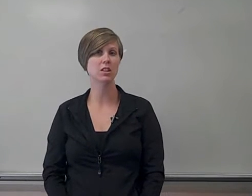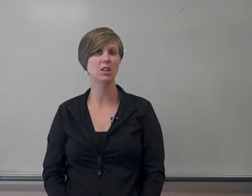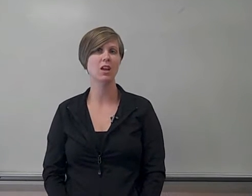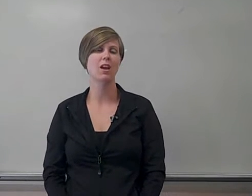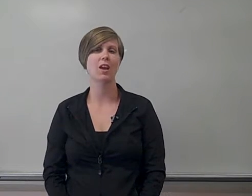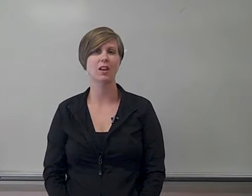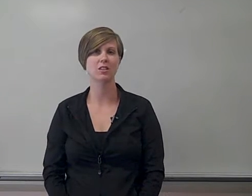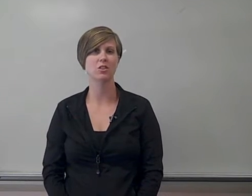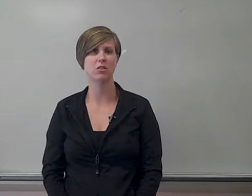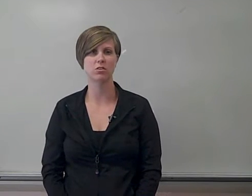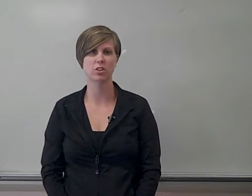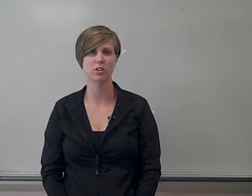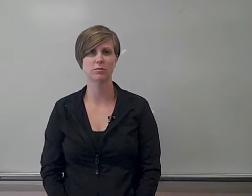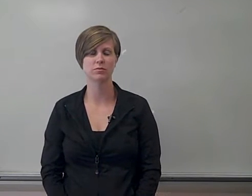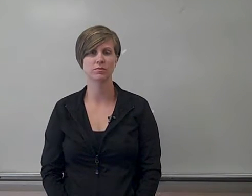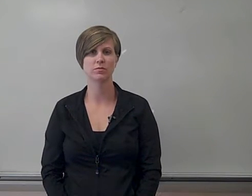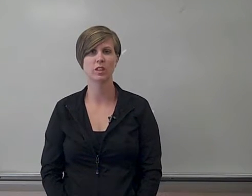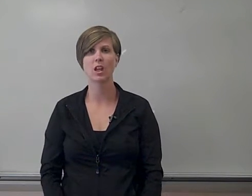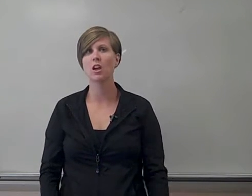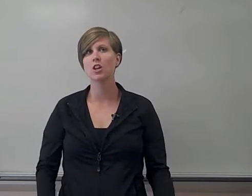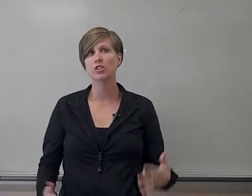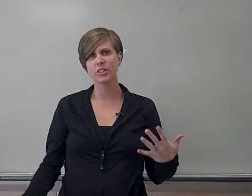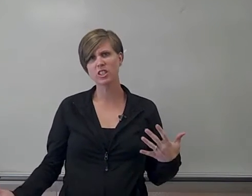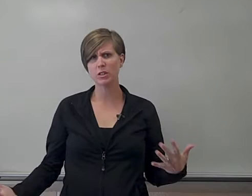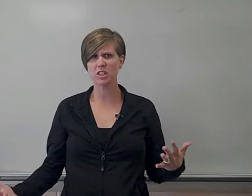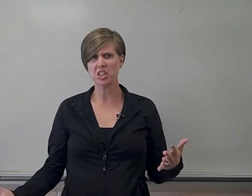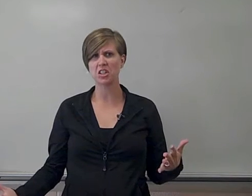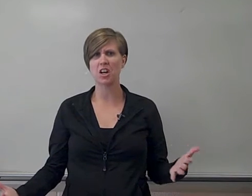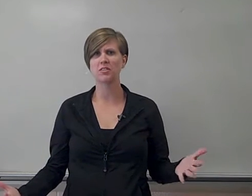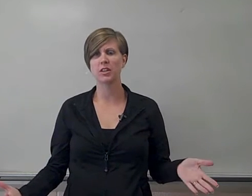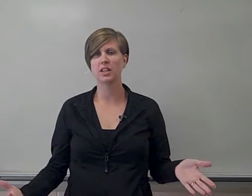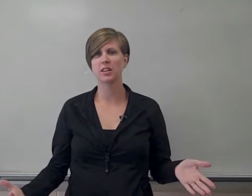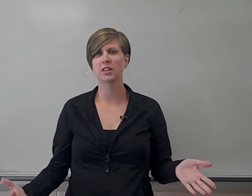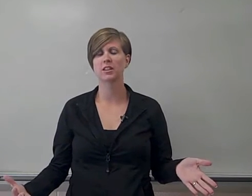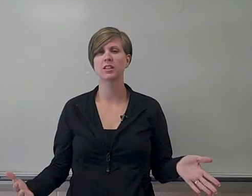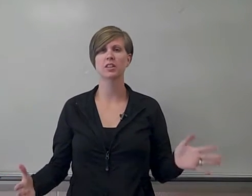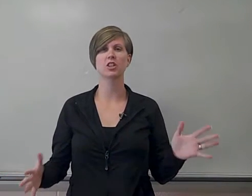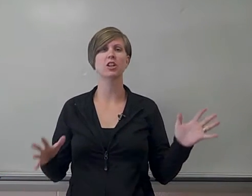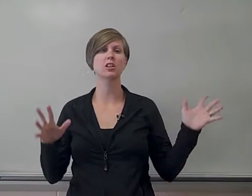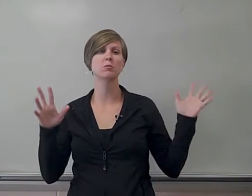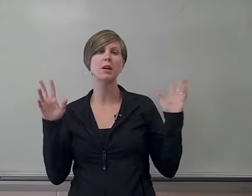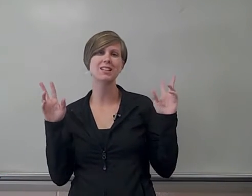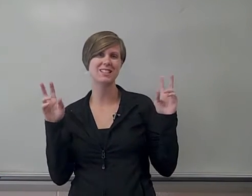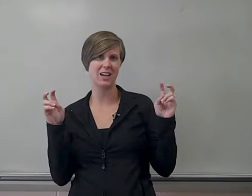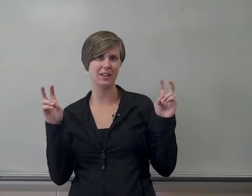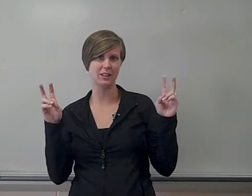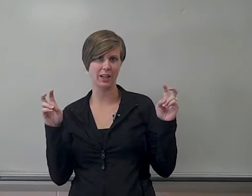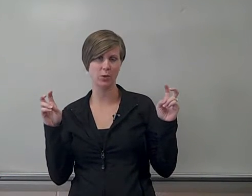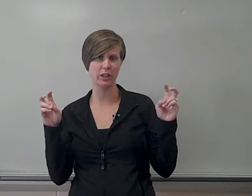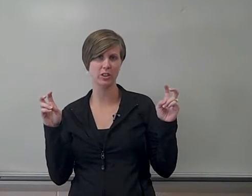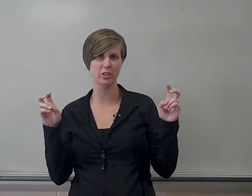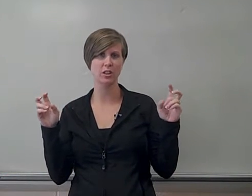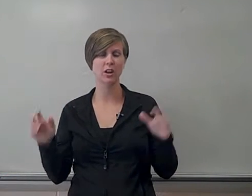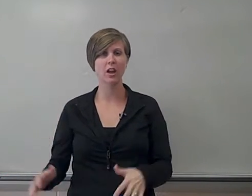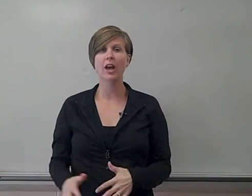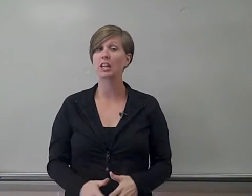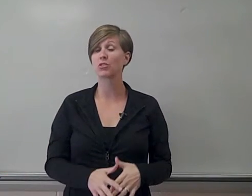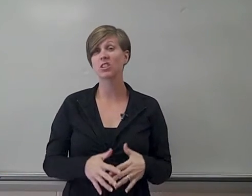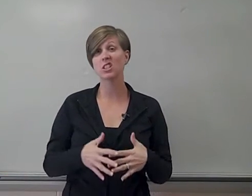community, and culture. So first I want to start off with the term sign language. It's really